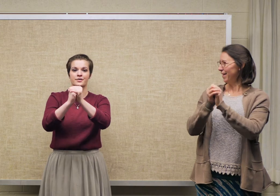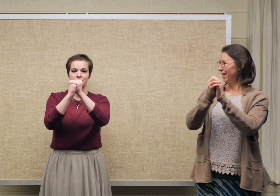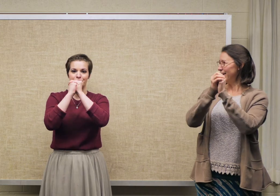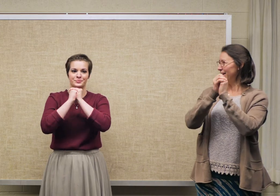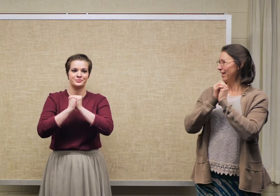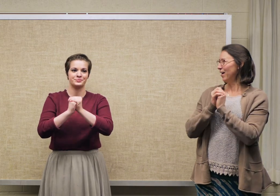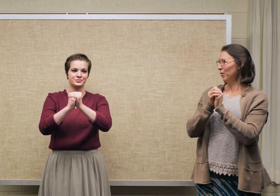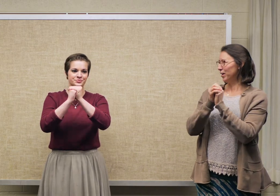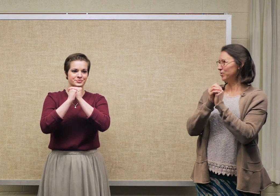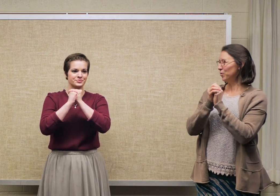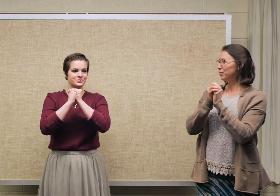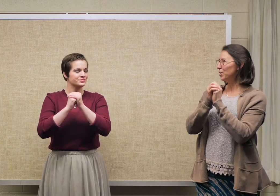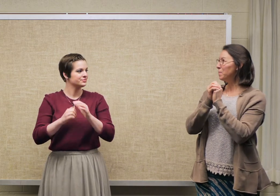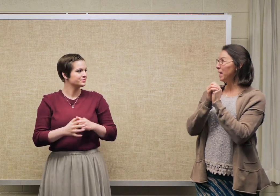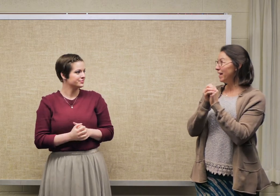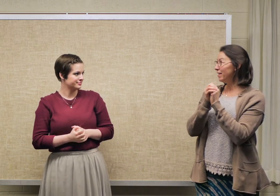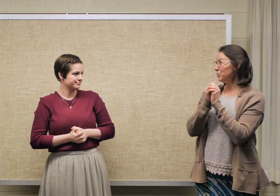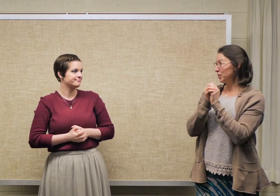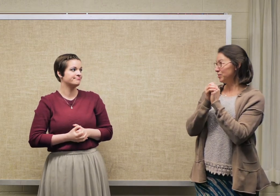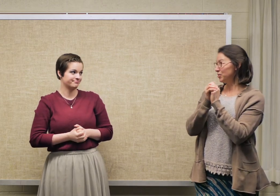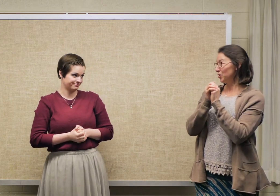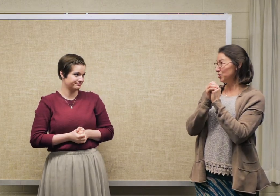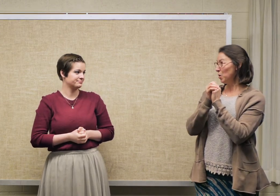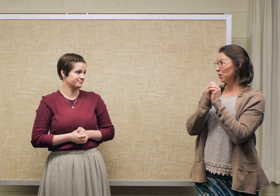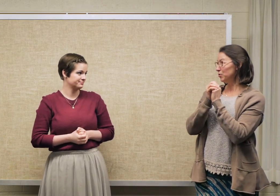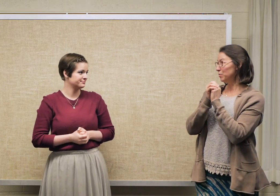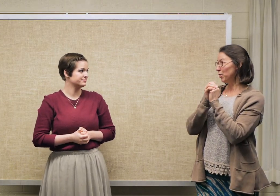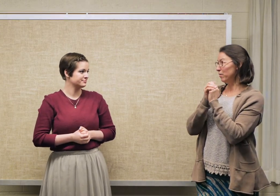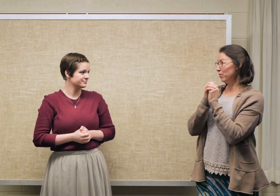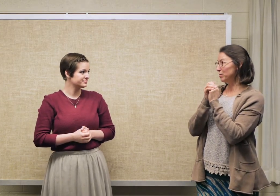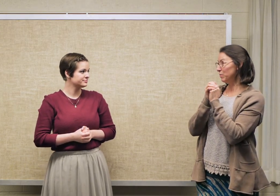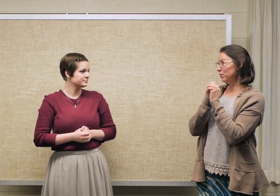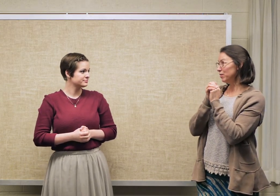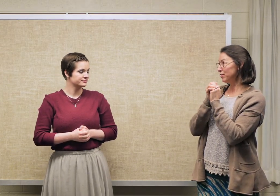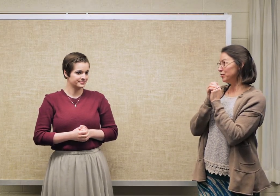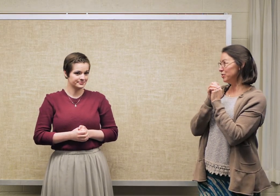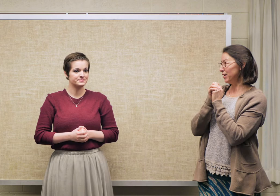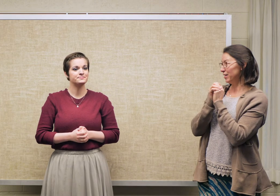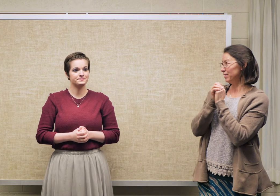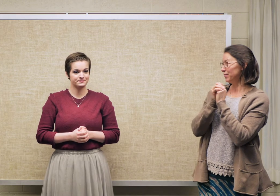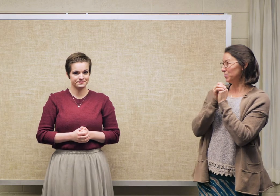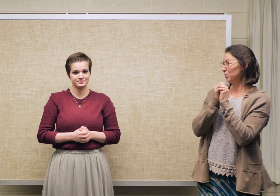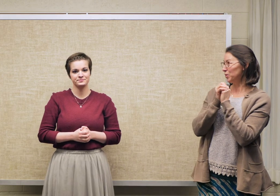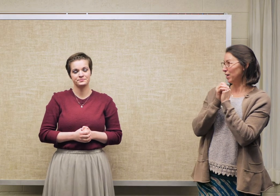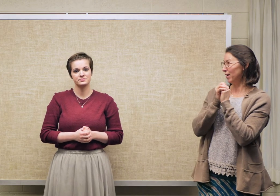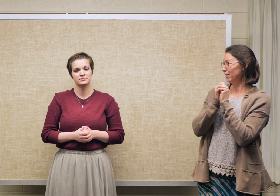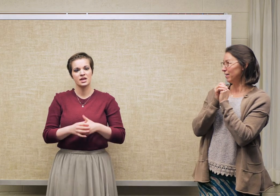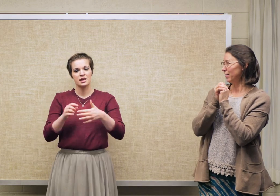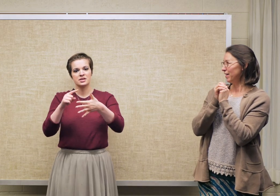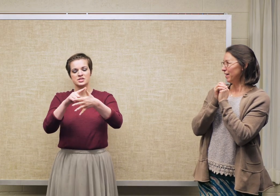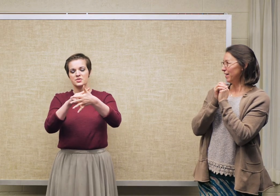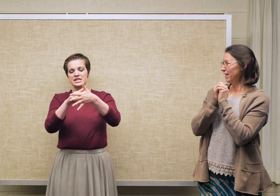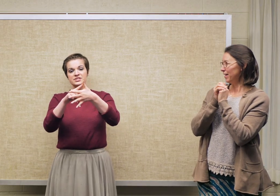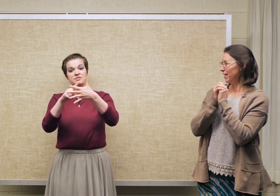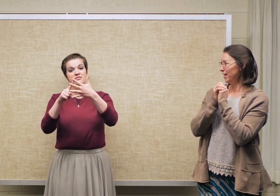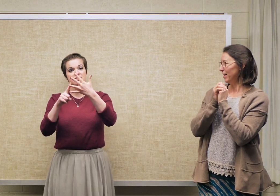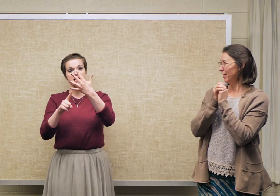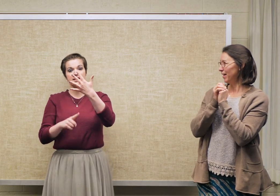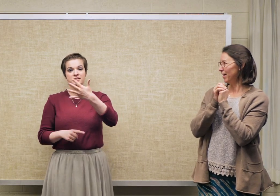to Him. Okay, so those are our main words, search, ponder, and pray. There were some other things you did. Mm-hmm. What were they? So these are the things.